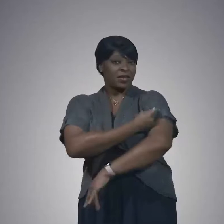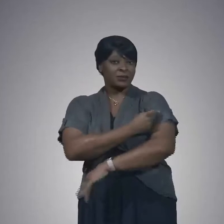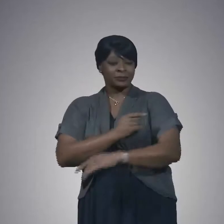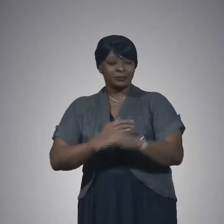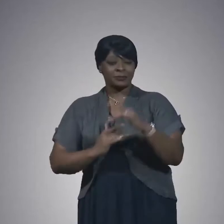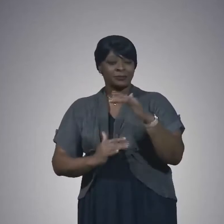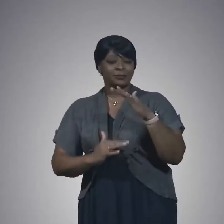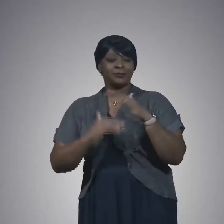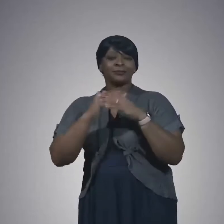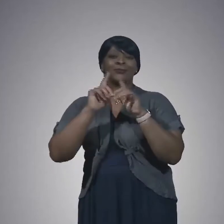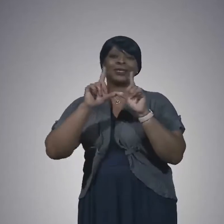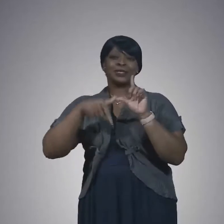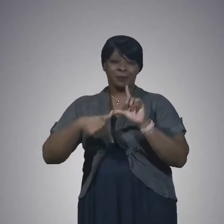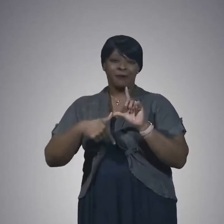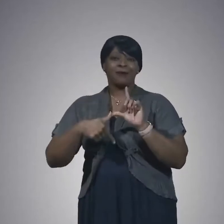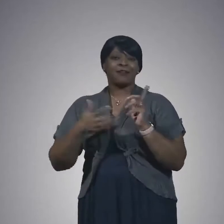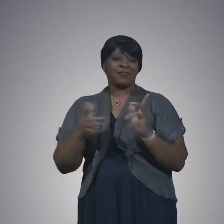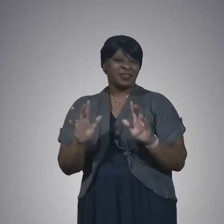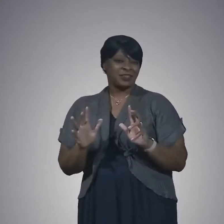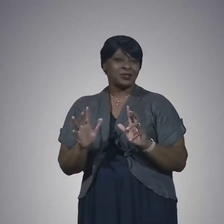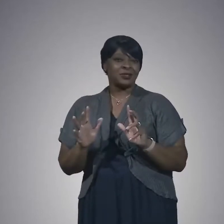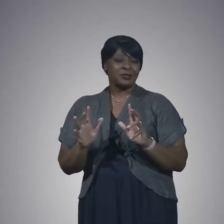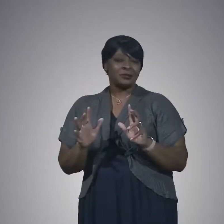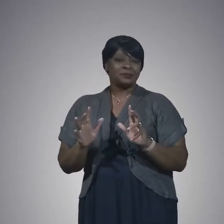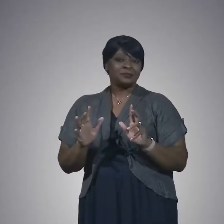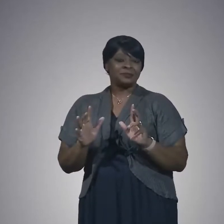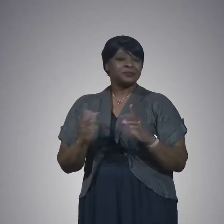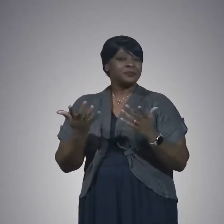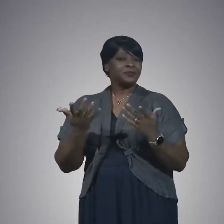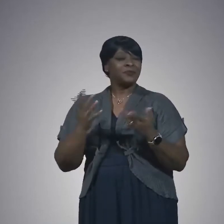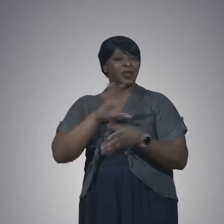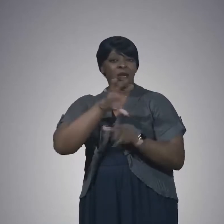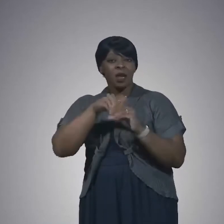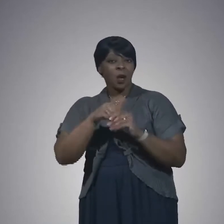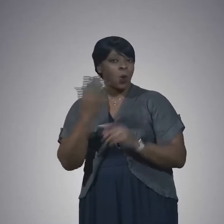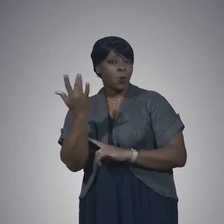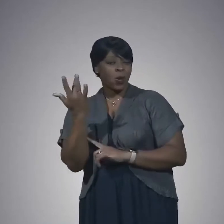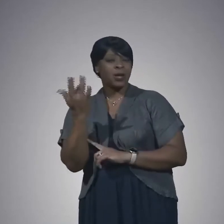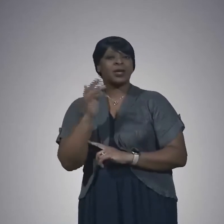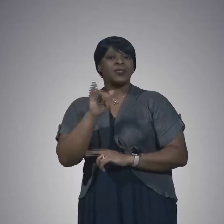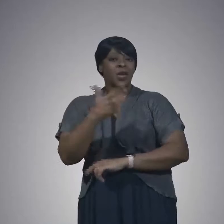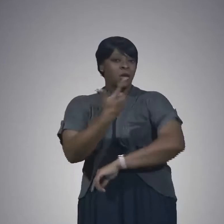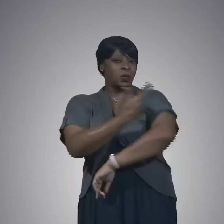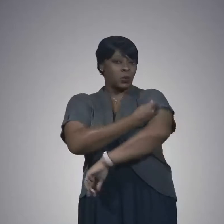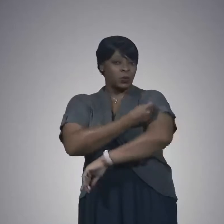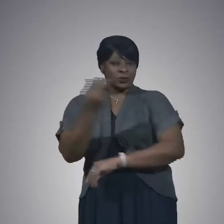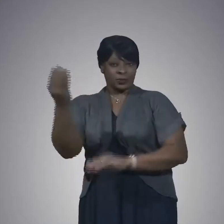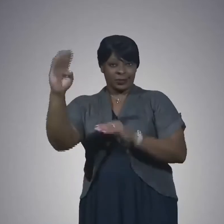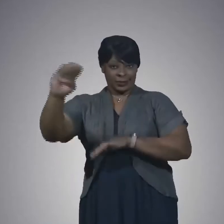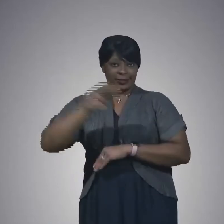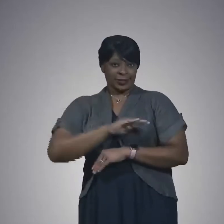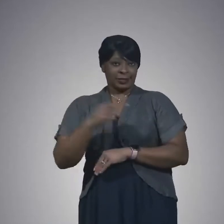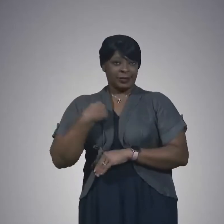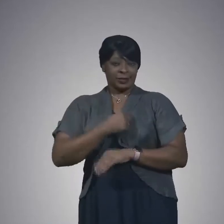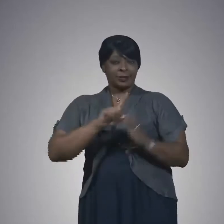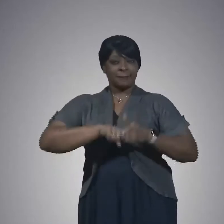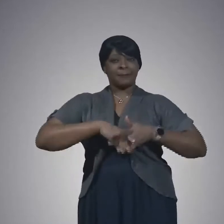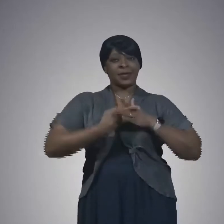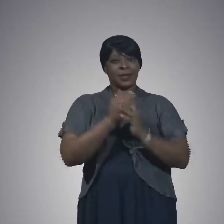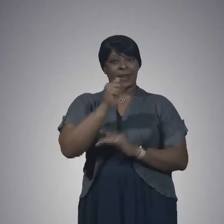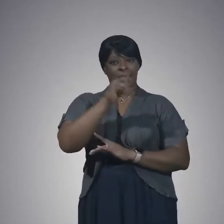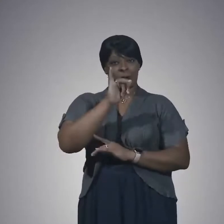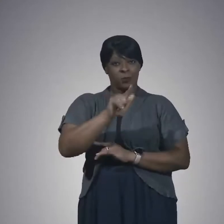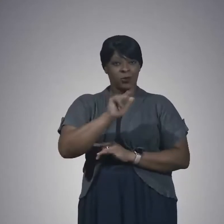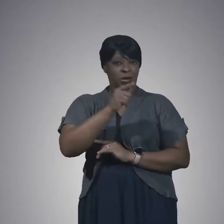their expiration date. Now, I want to give a bit of context. These were doses that were shipped to us at the beginning of April, on